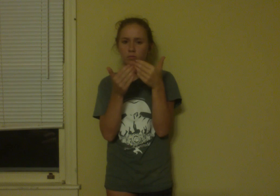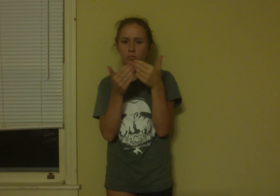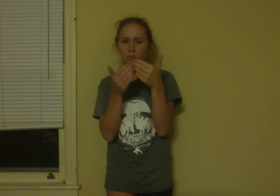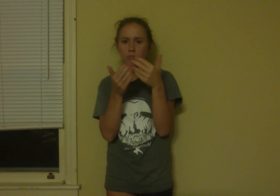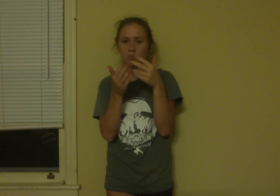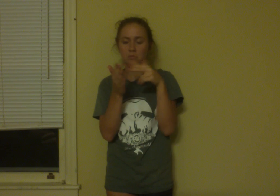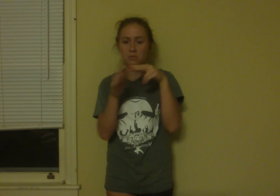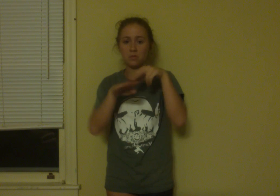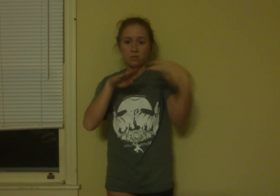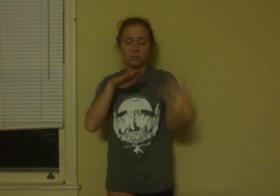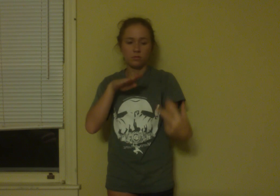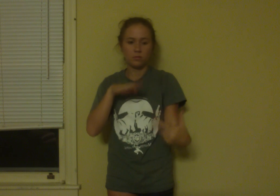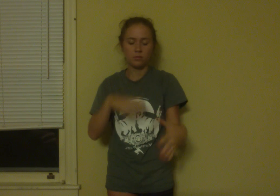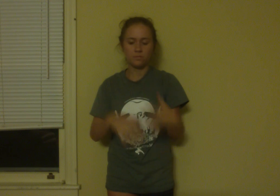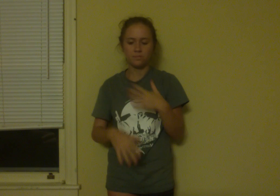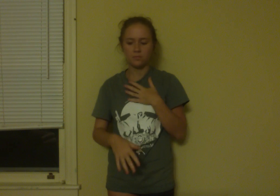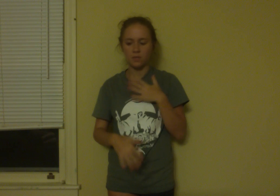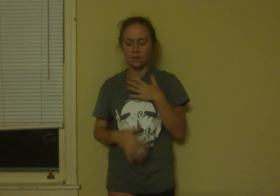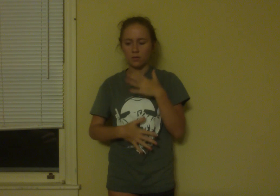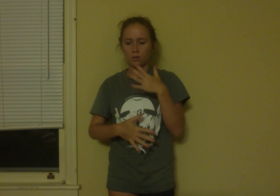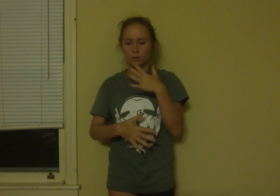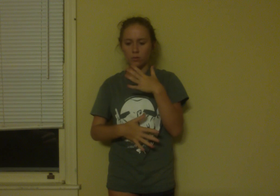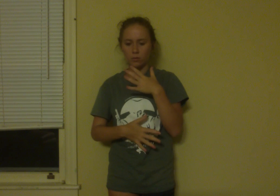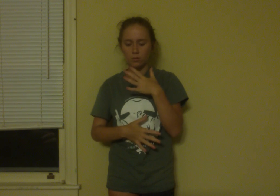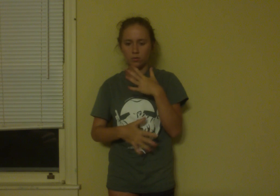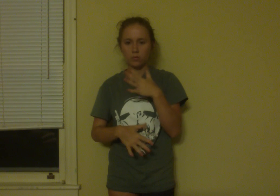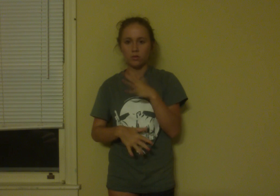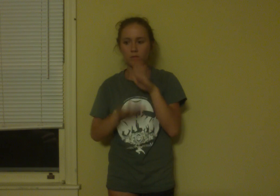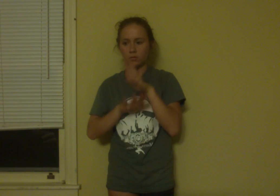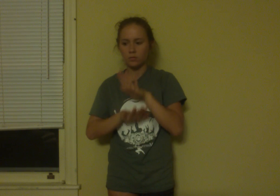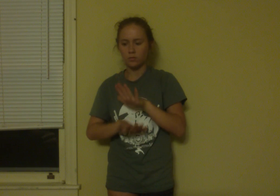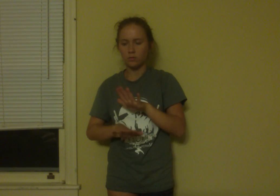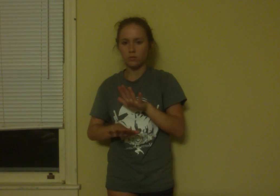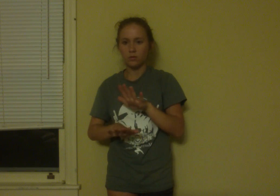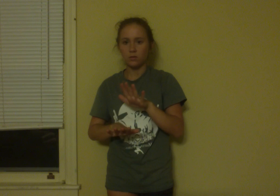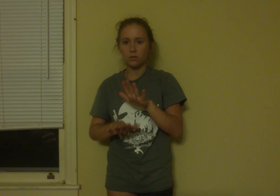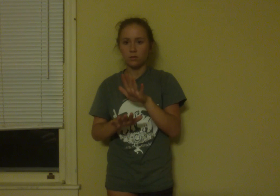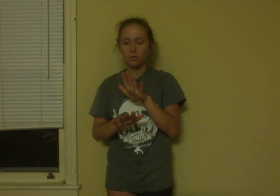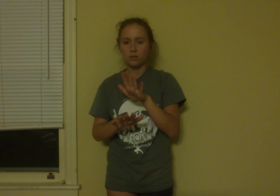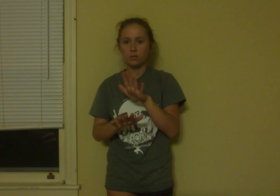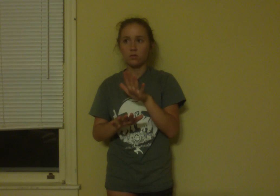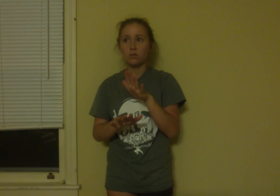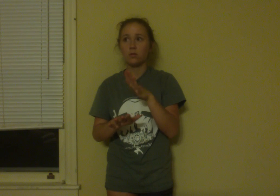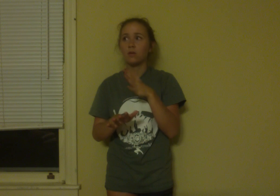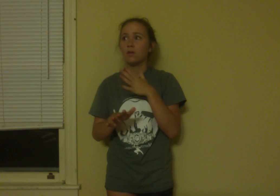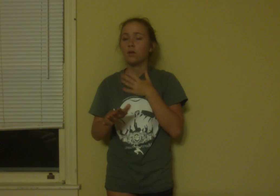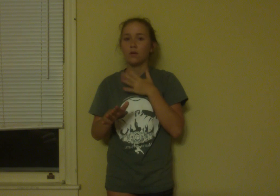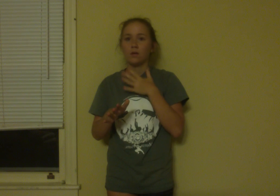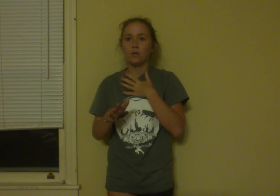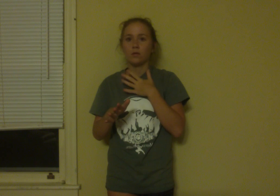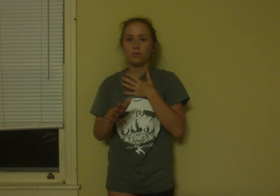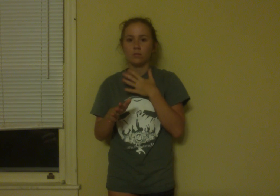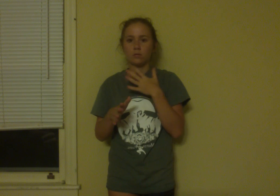And as I was resting, I felt like I had a heart attack. It was so intense, it was so hard to calm down.